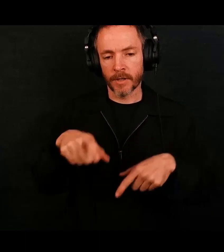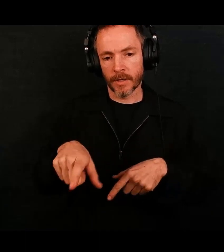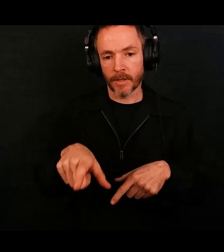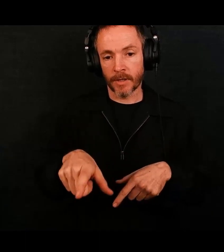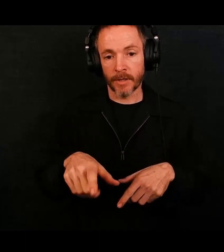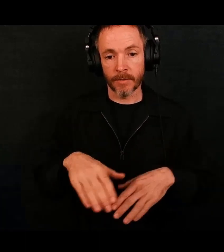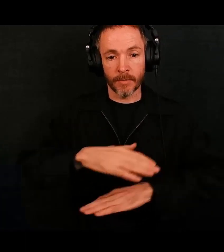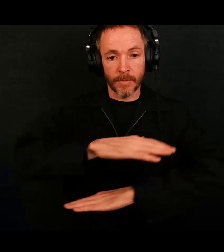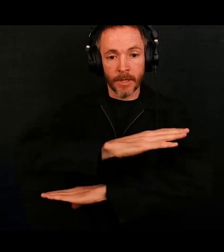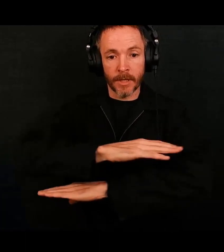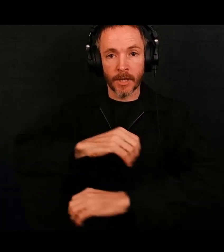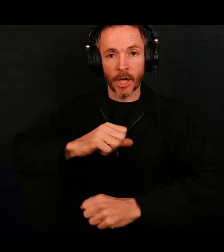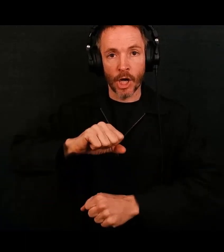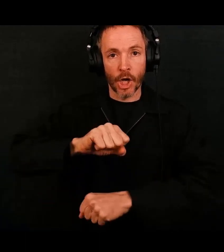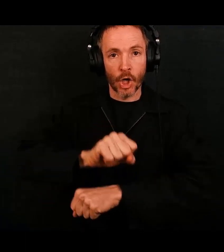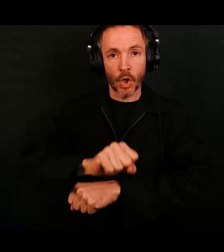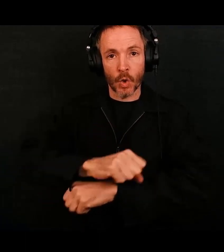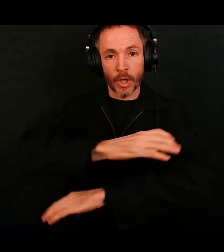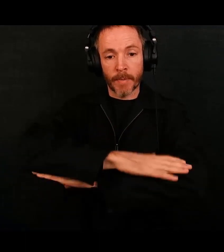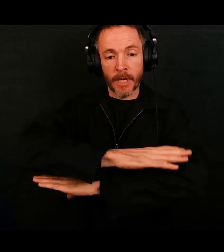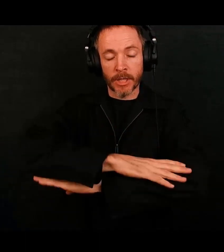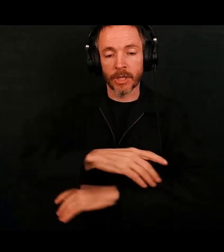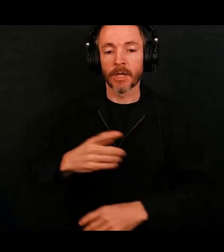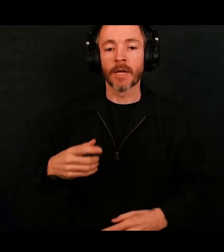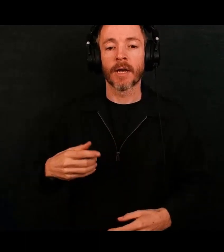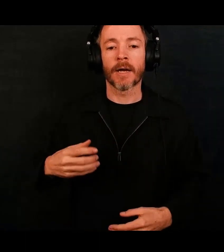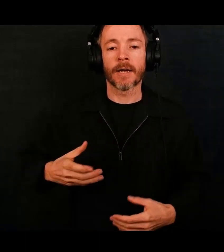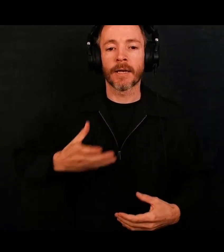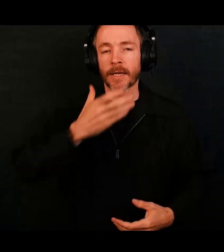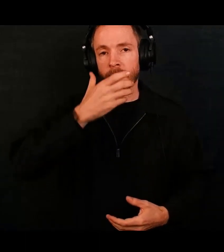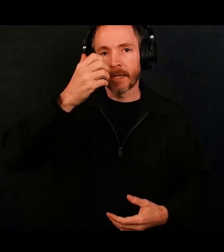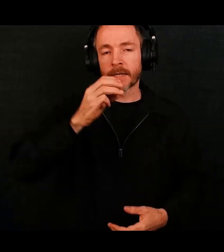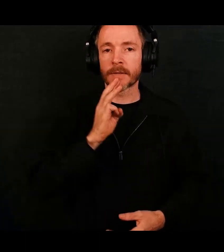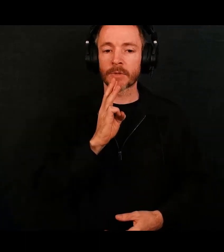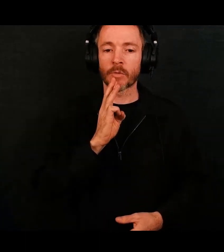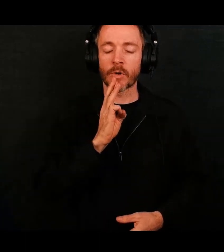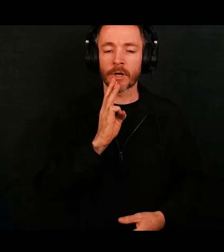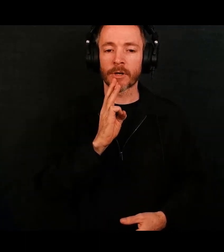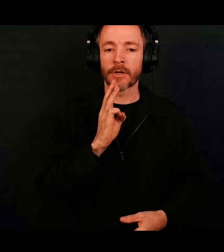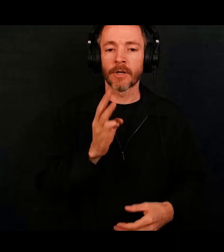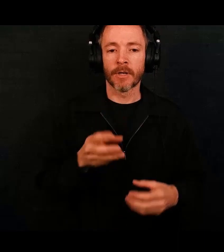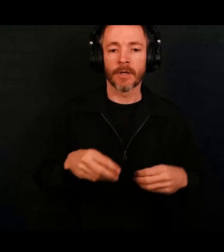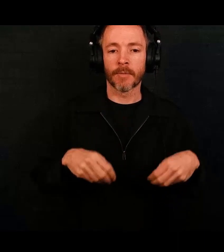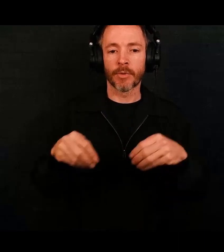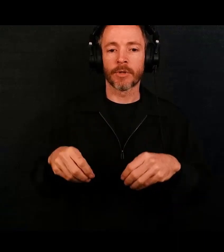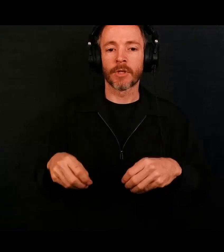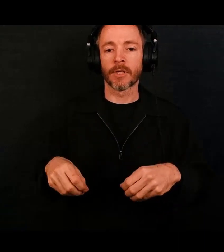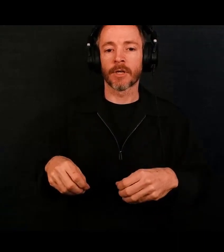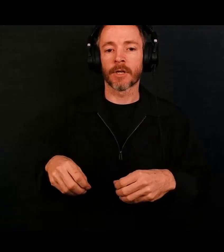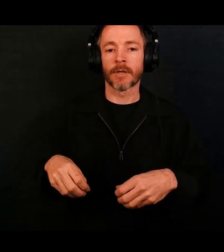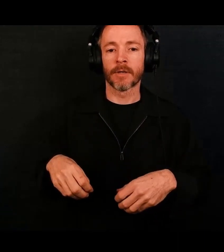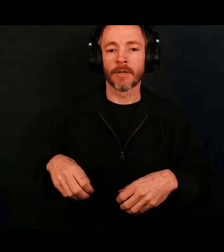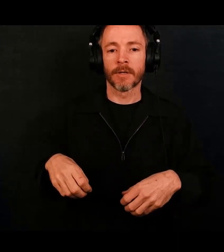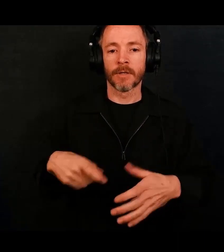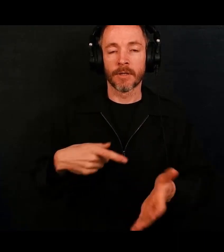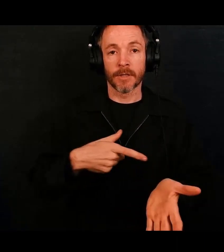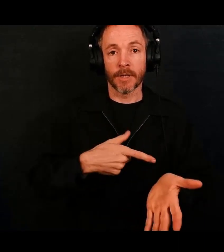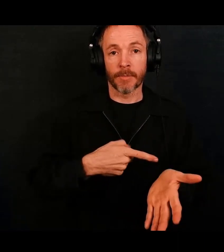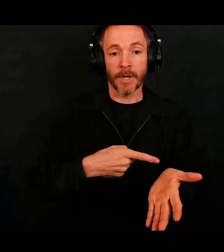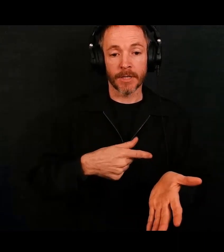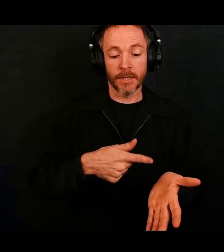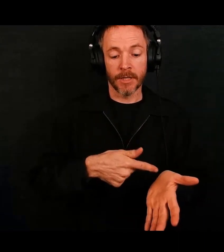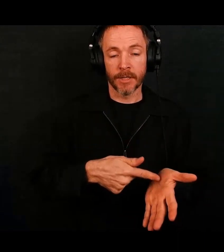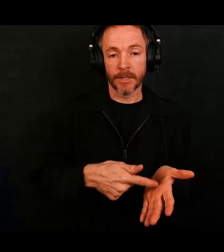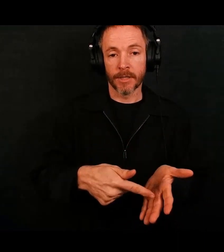stove on my workbench? I heated up some water and put